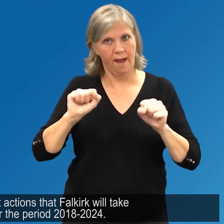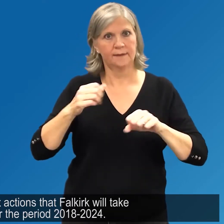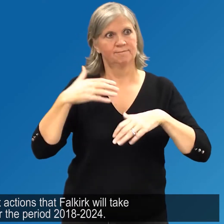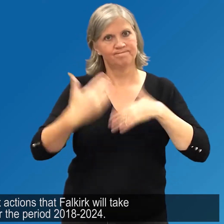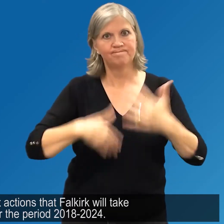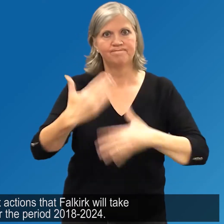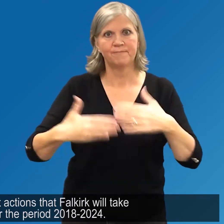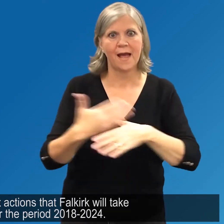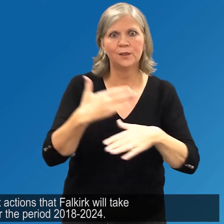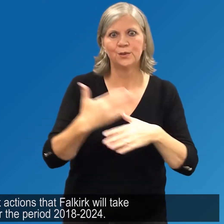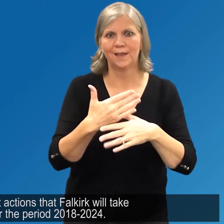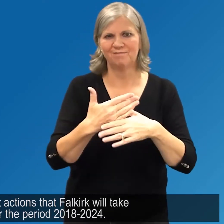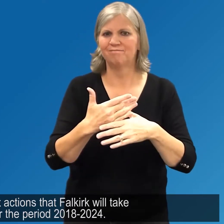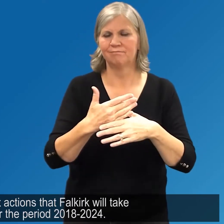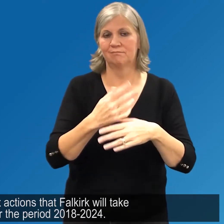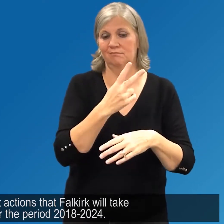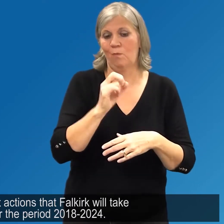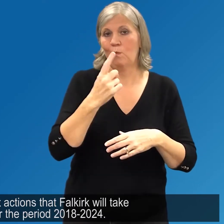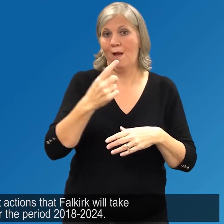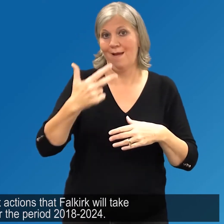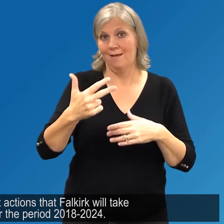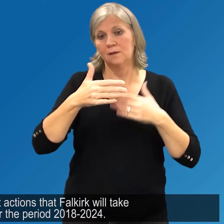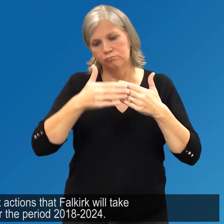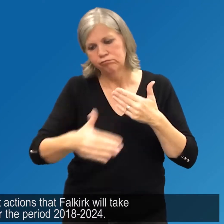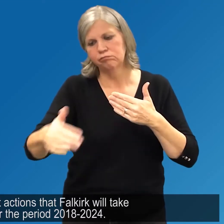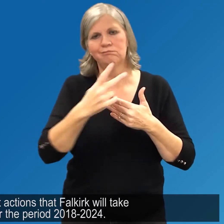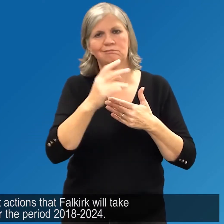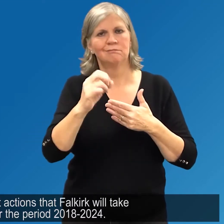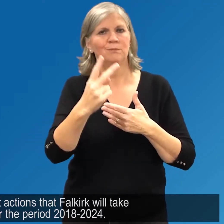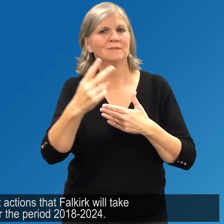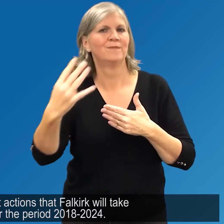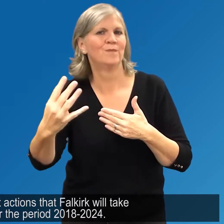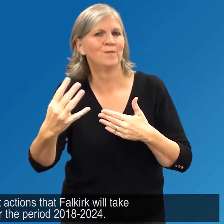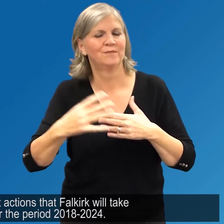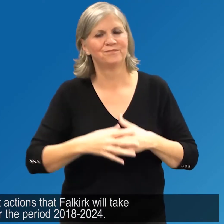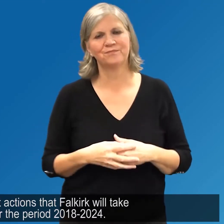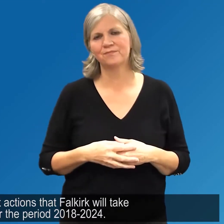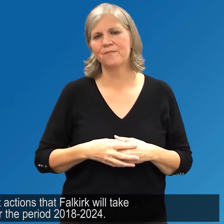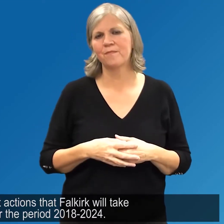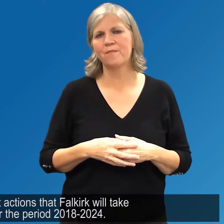It sets out actions that Falkirk will take over the period 2018 to 2024.